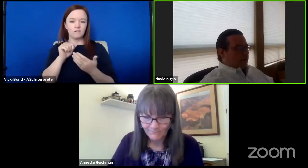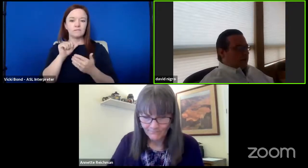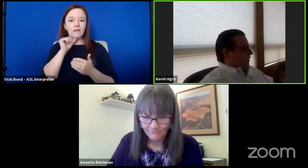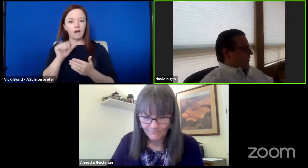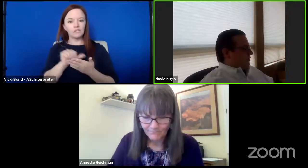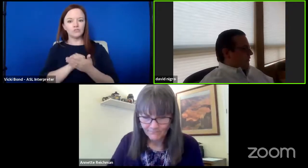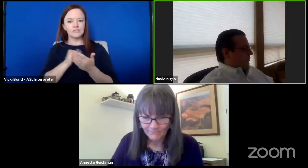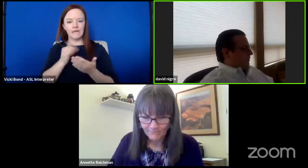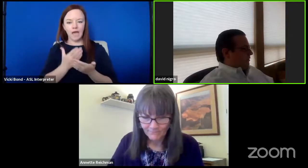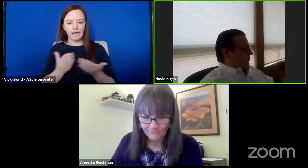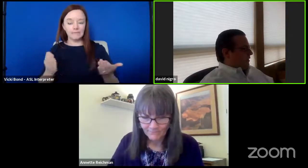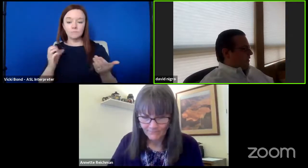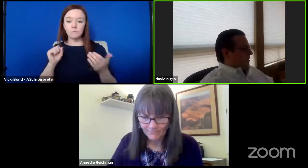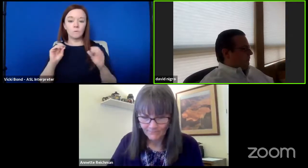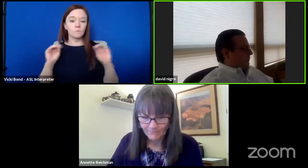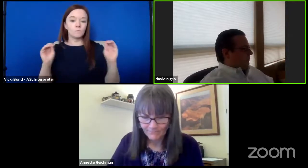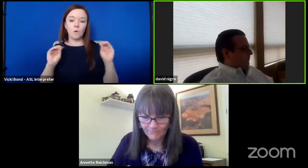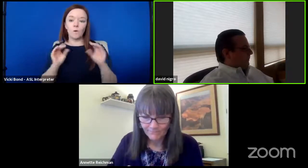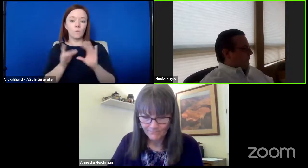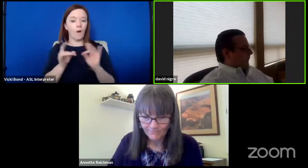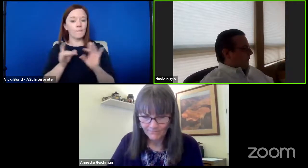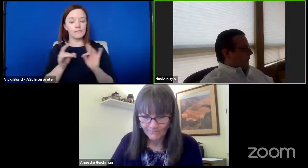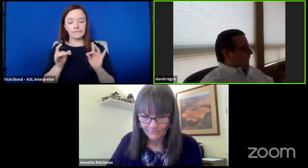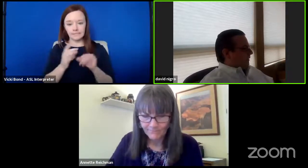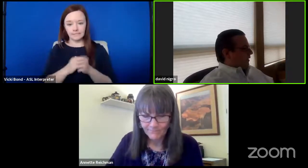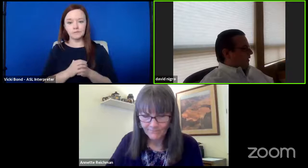so there's nothing to read here.